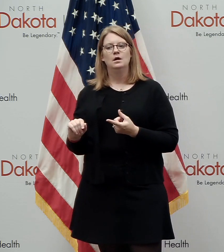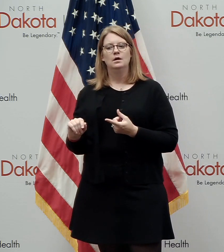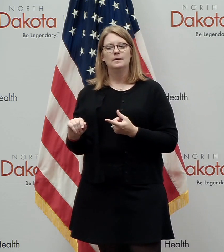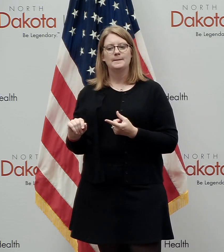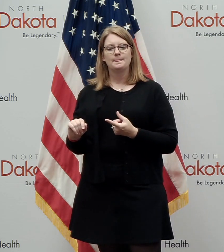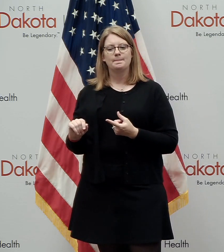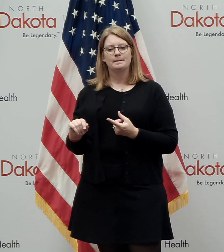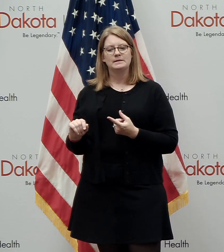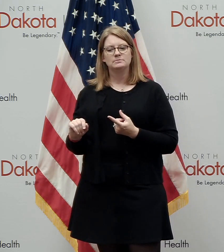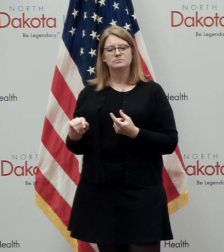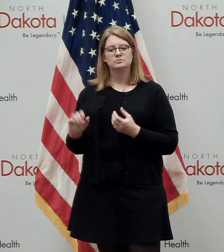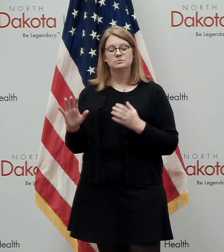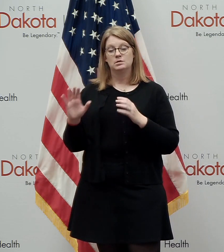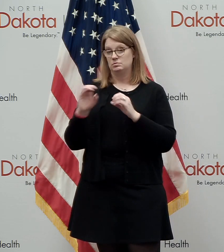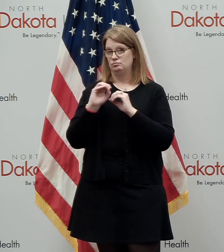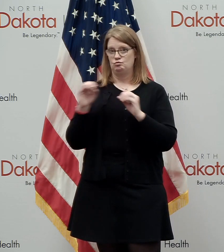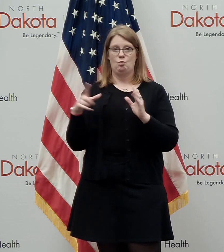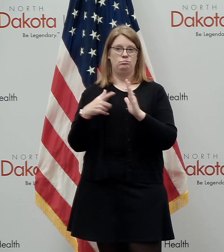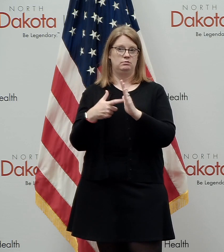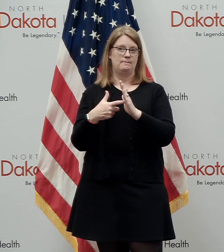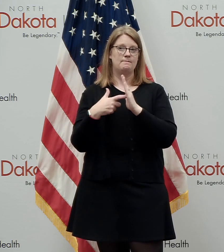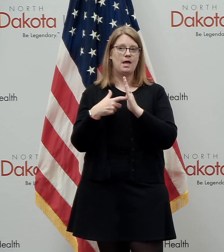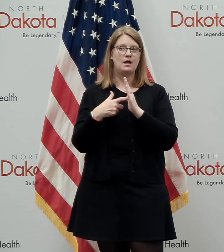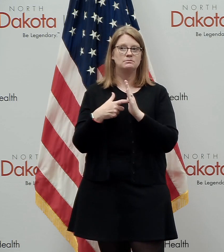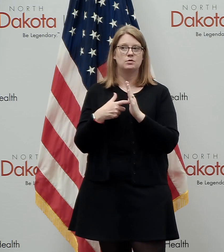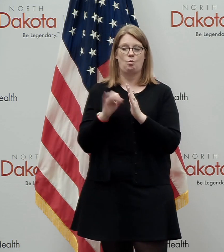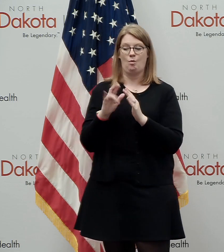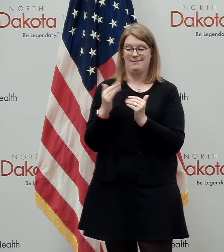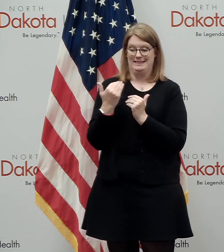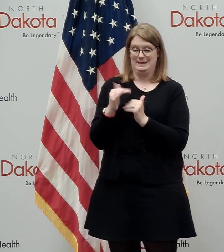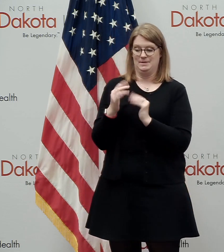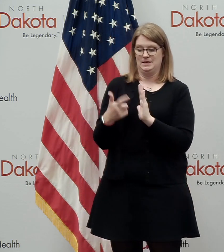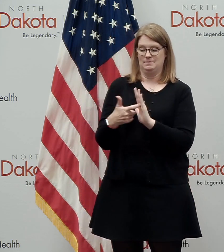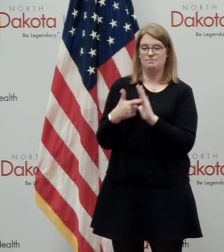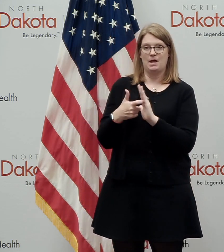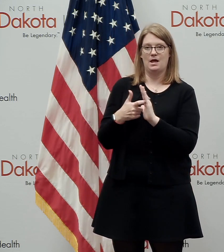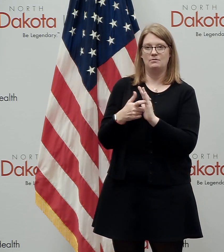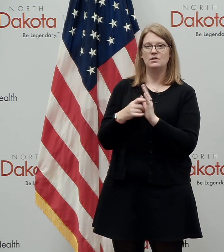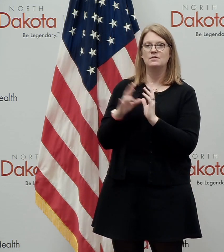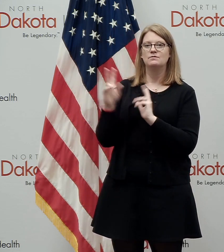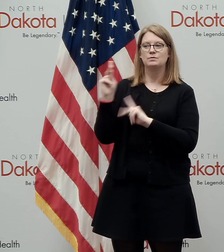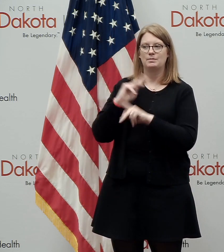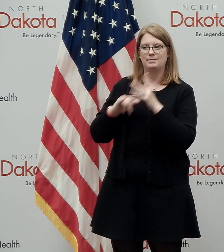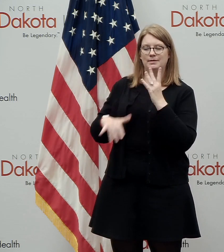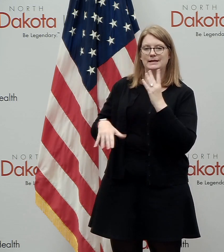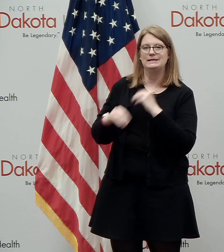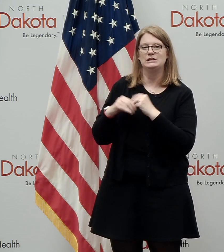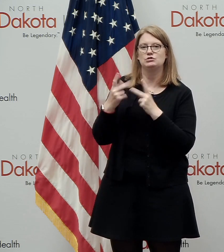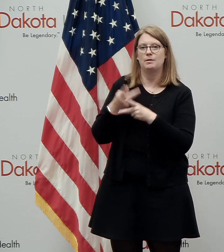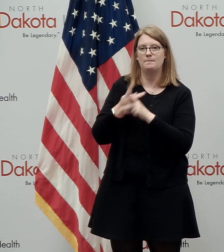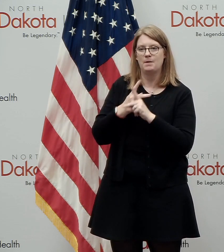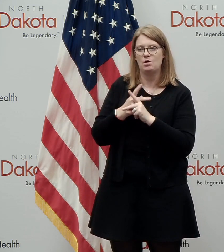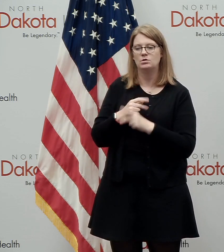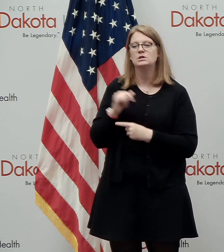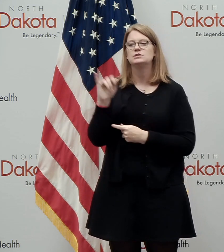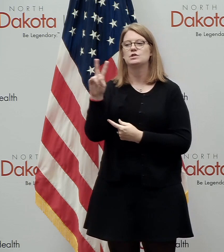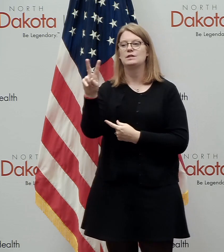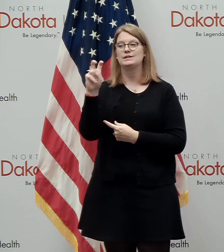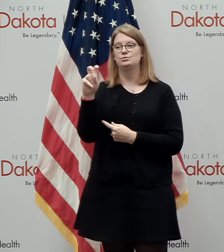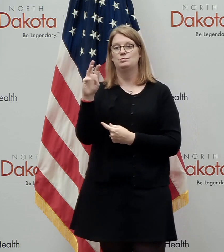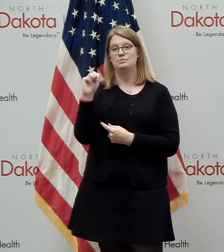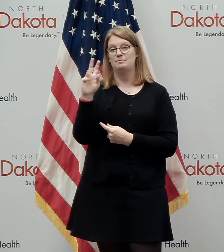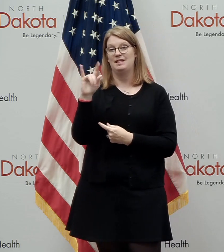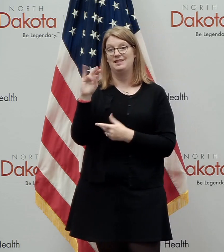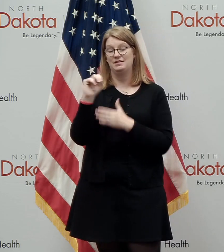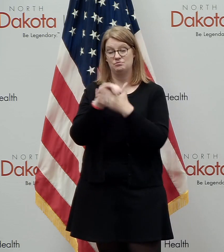was almost no demand or very limited demand for people to take out extra borrowing. And so the $200 million